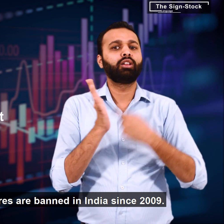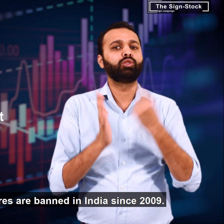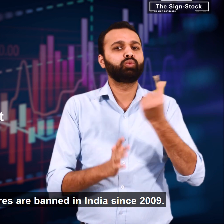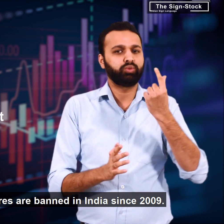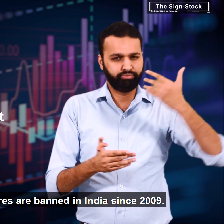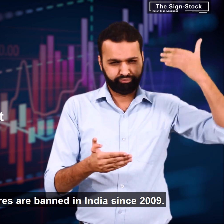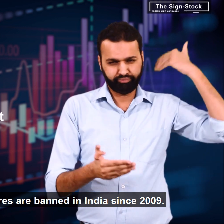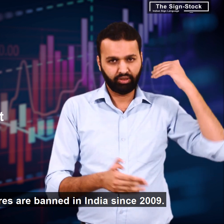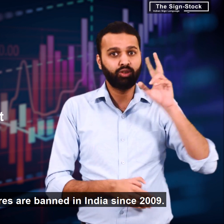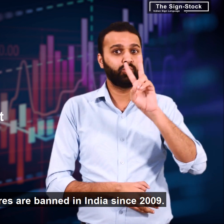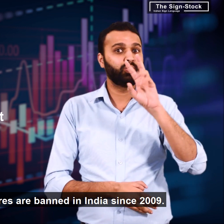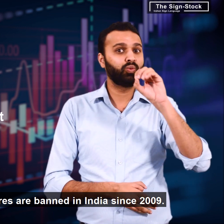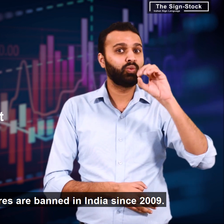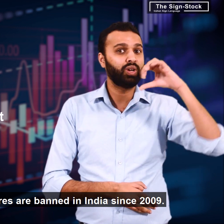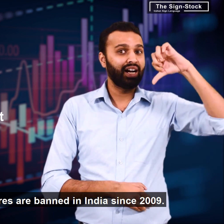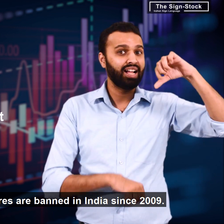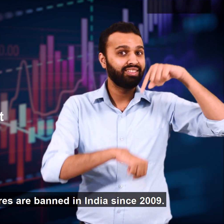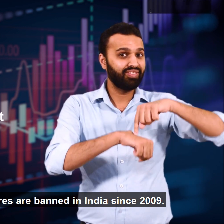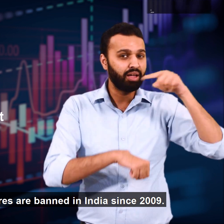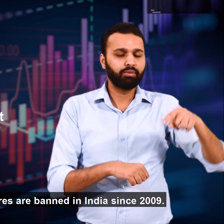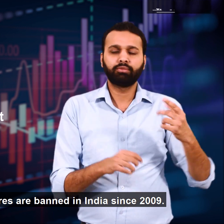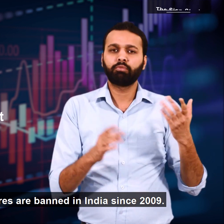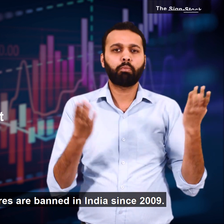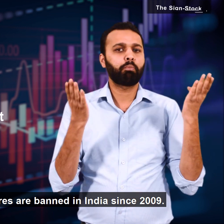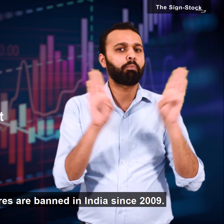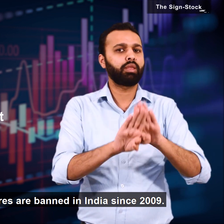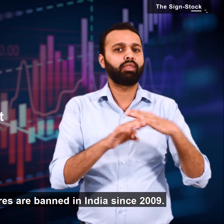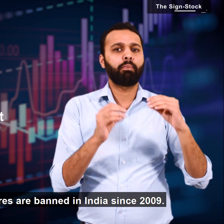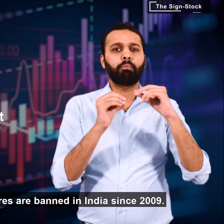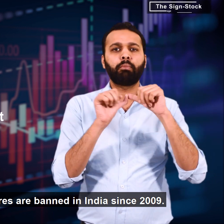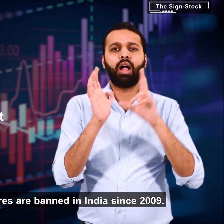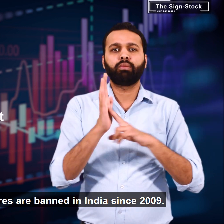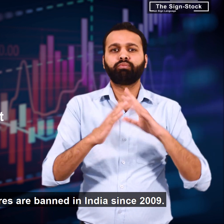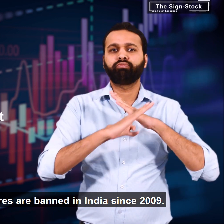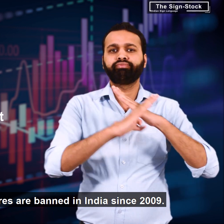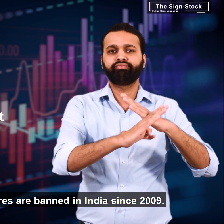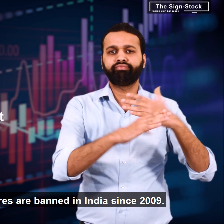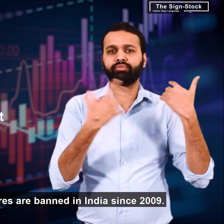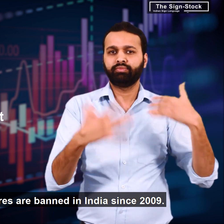Differential voting right shares are banned in India since 2009.